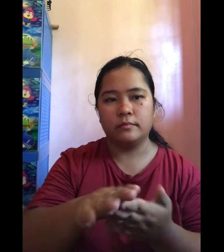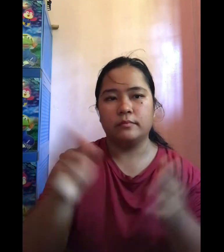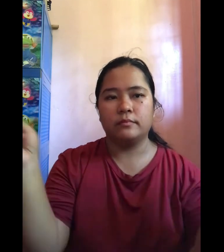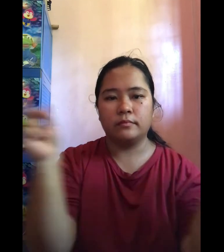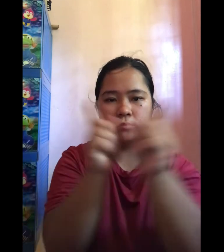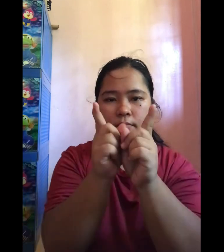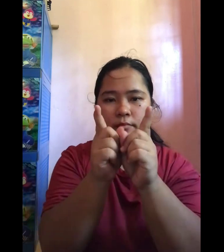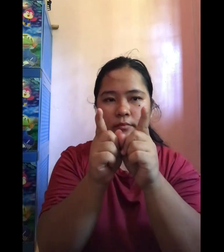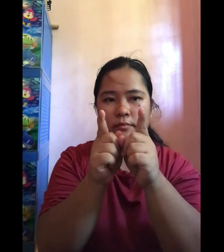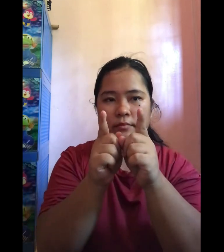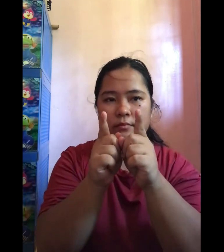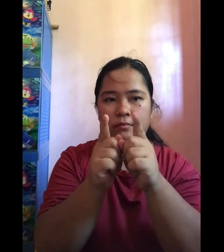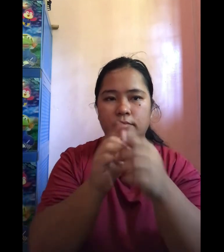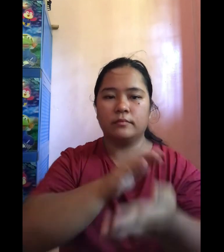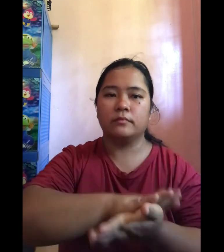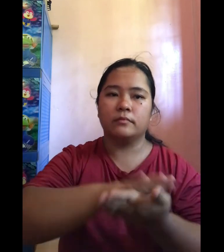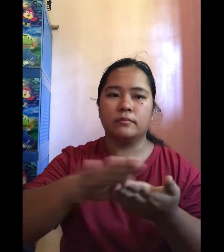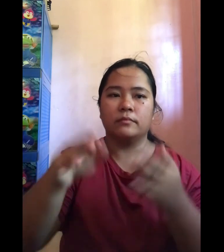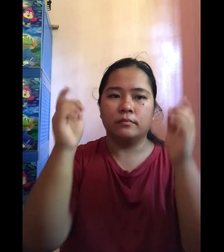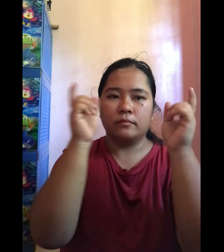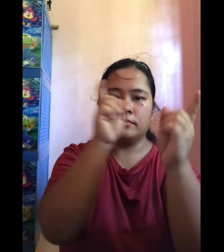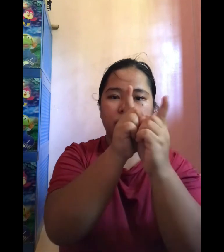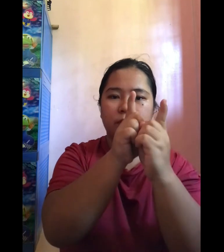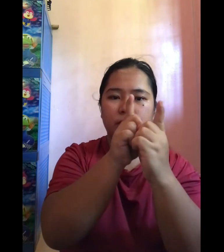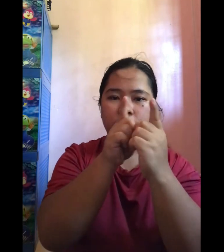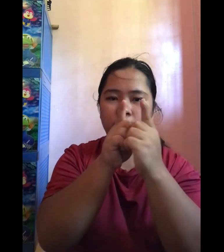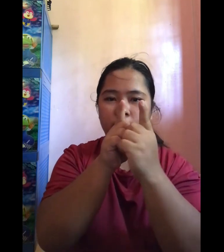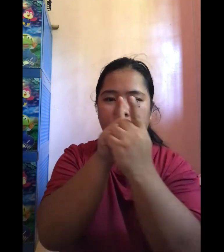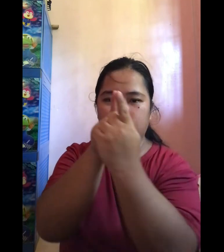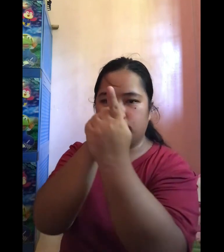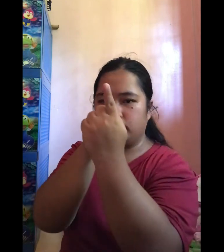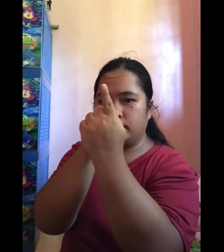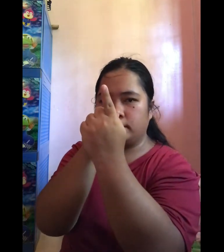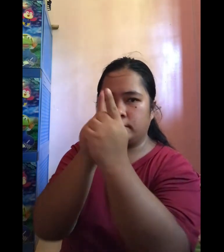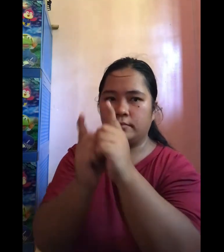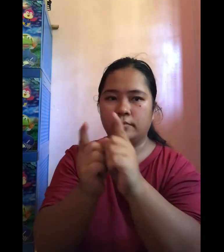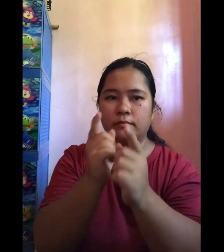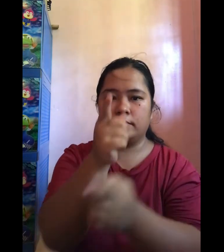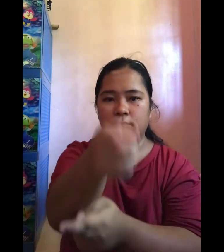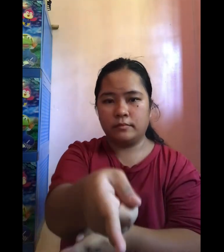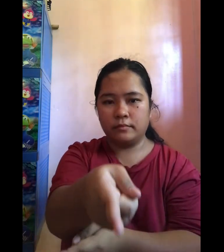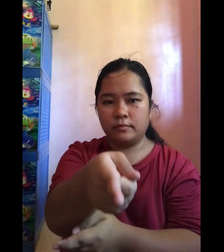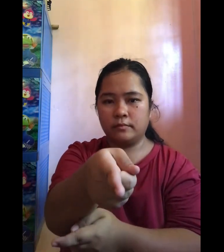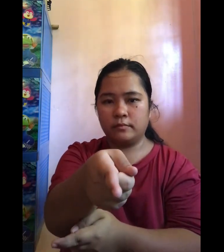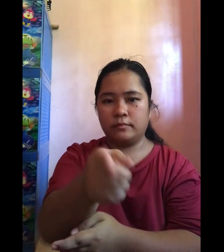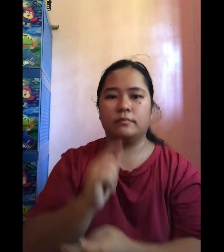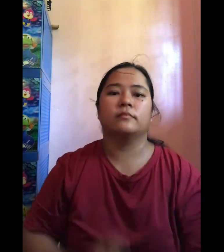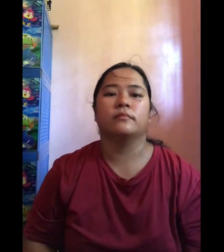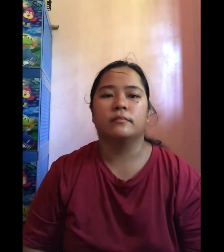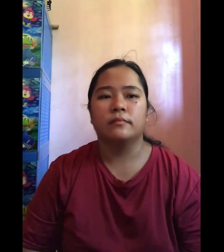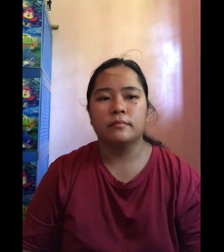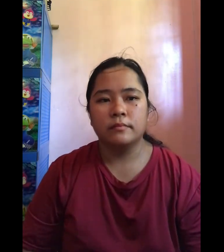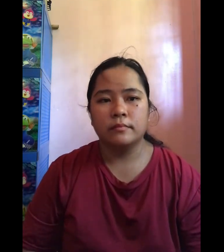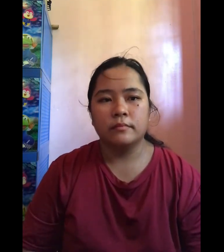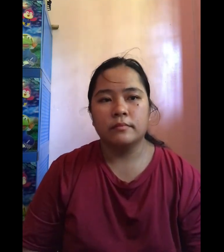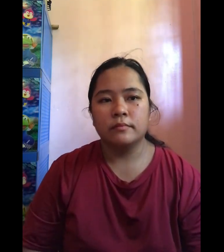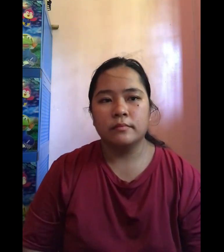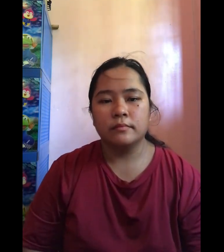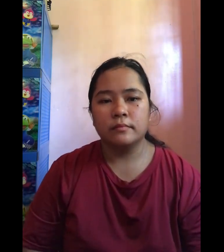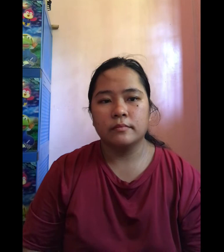meet you is like this, or nice to meet you is like this, and then you point to the person. So usually a deaf person would